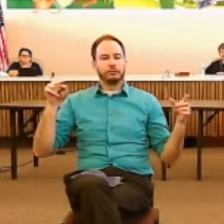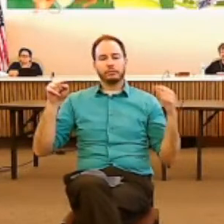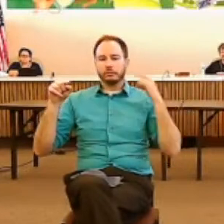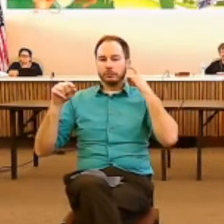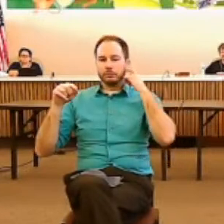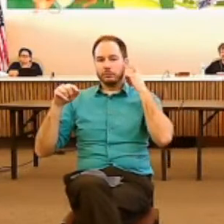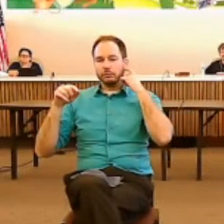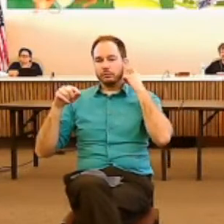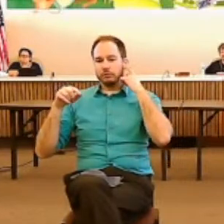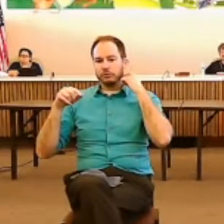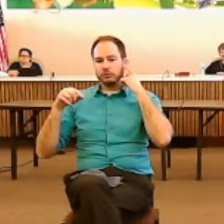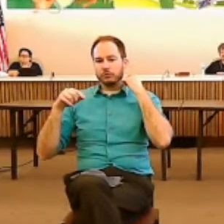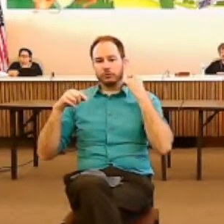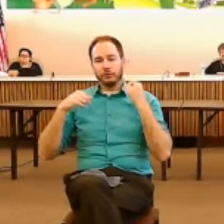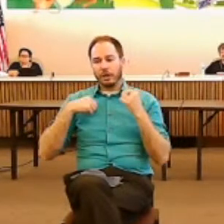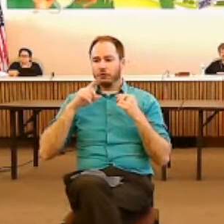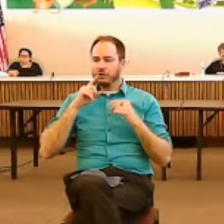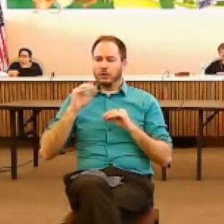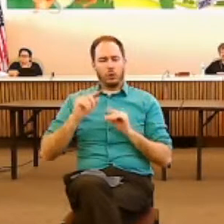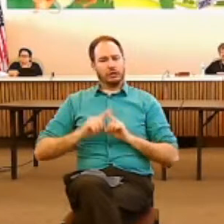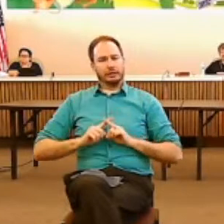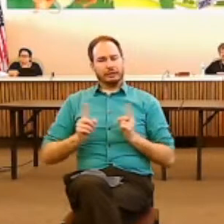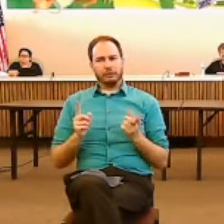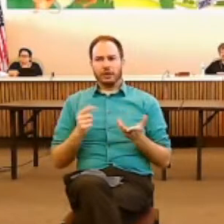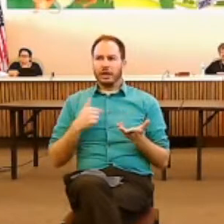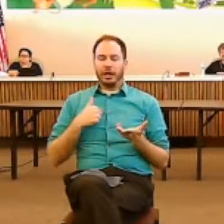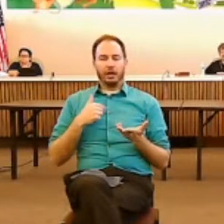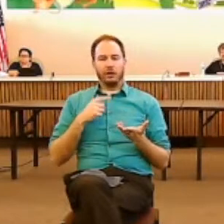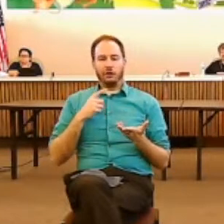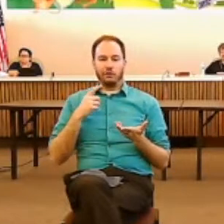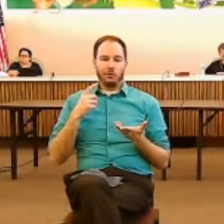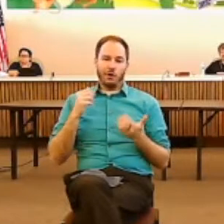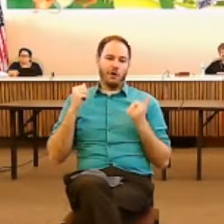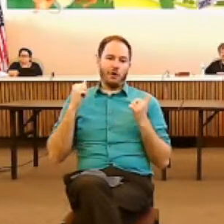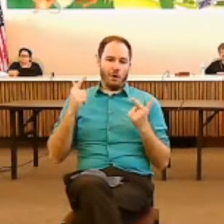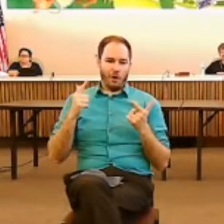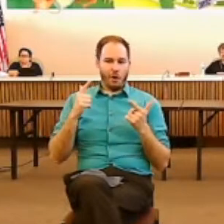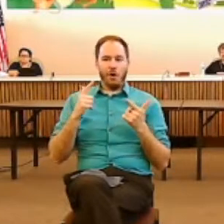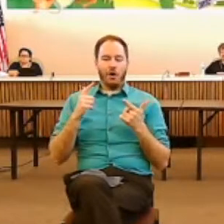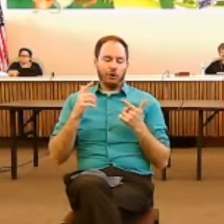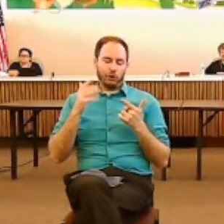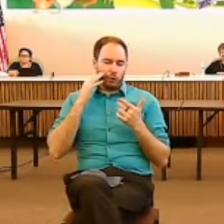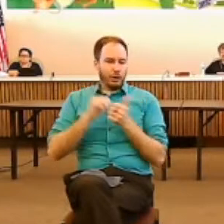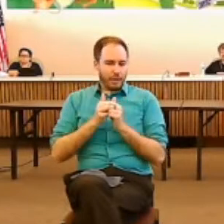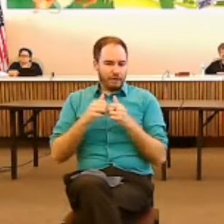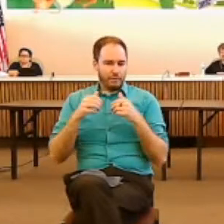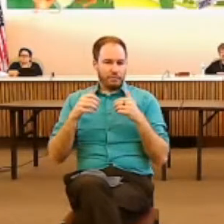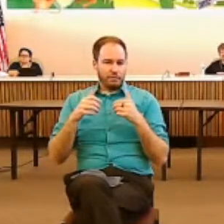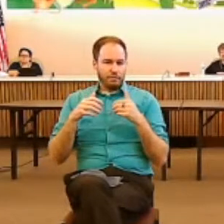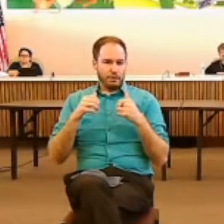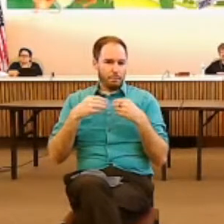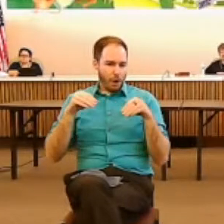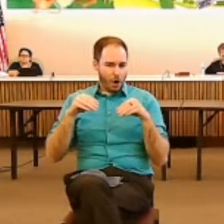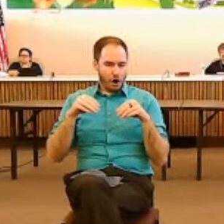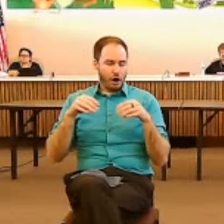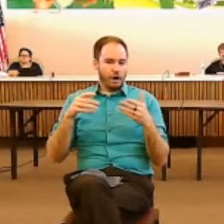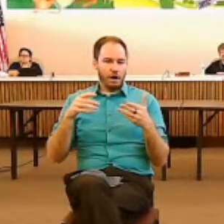I don't know if I wouldn't say a difference. I think obviously every market's a competitive market. We